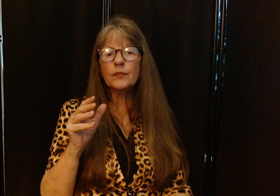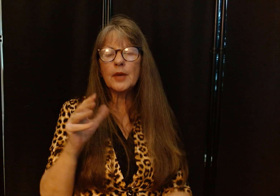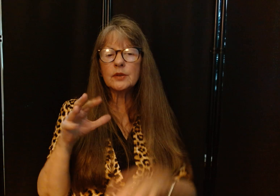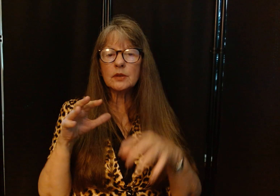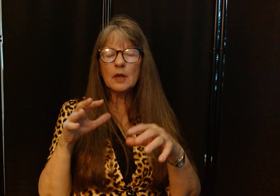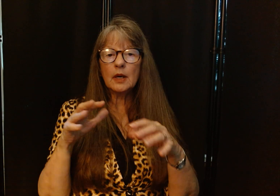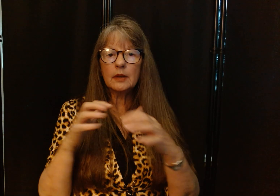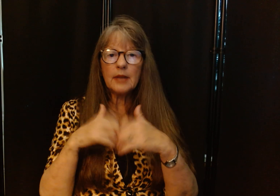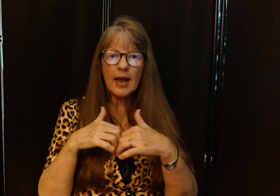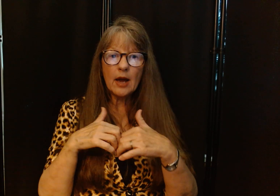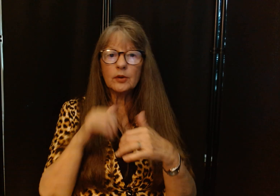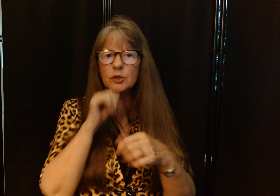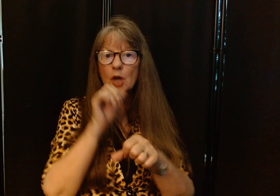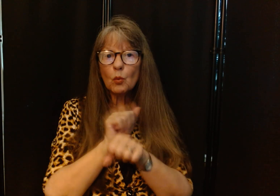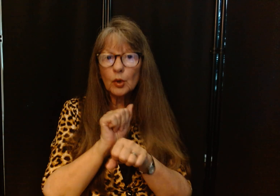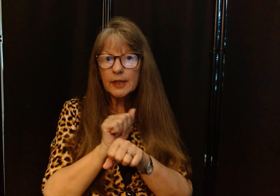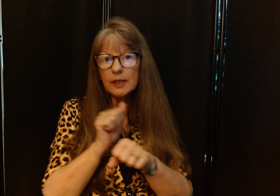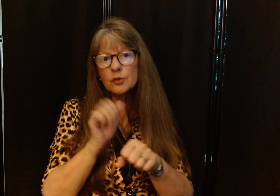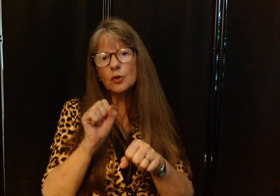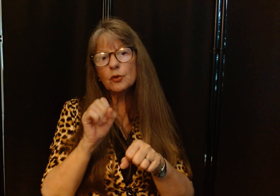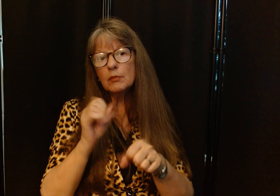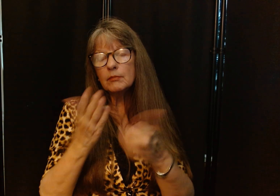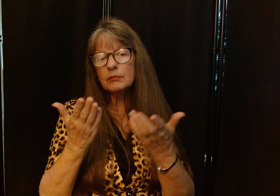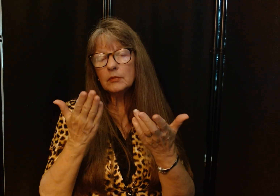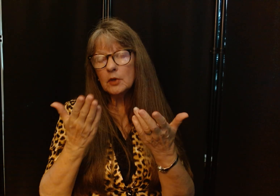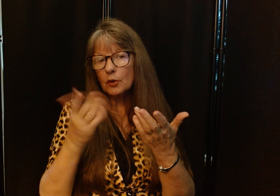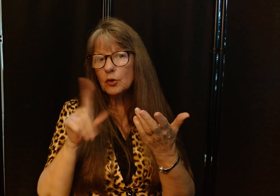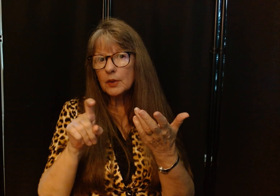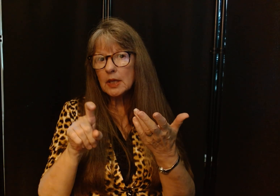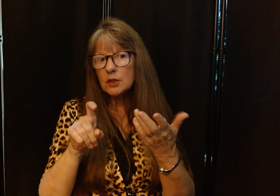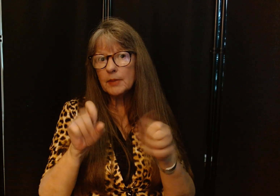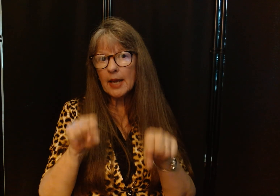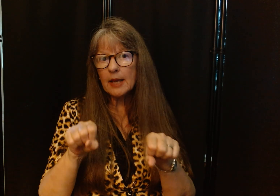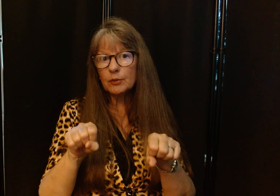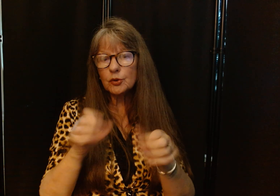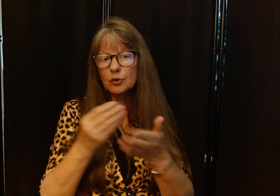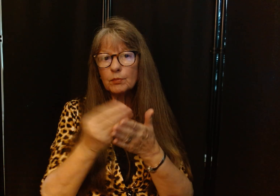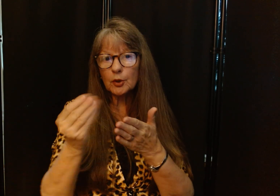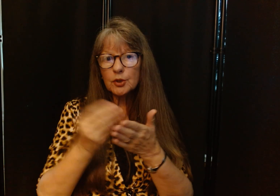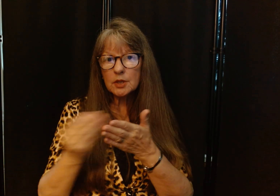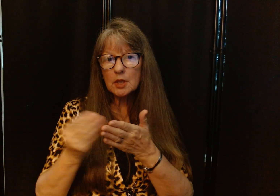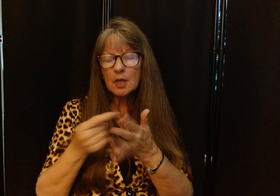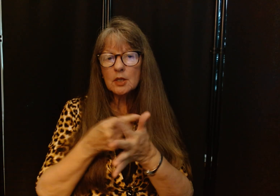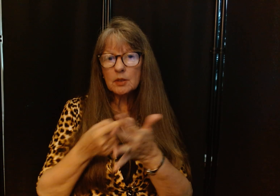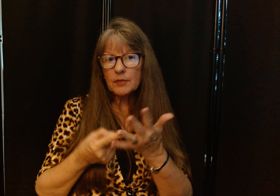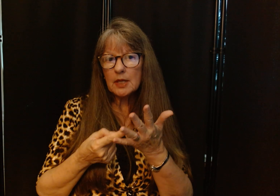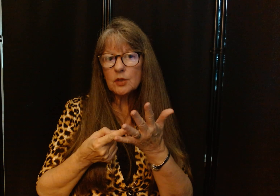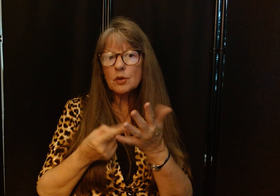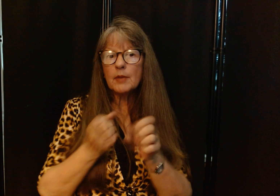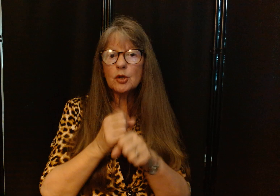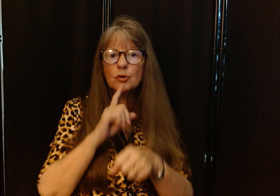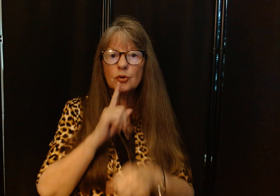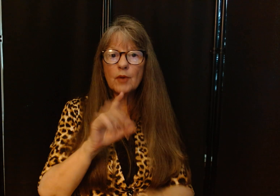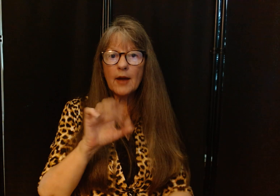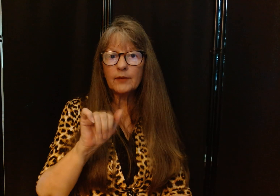that's down and it's not working. So you would need to be able to purchase something. So make sure you have